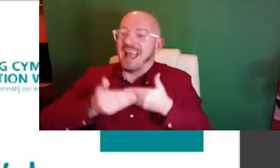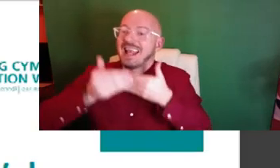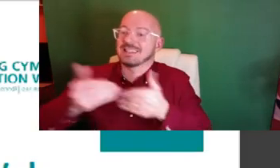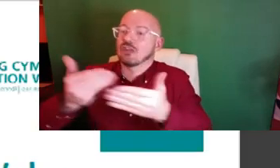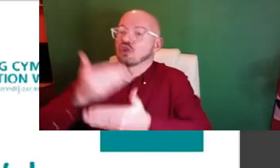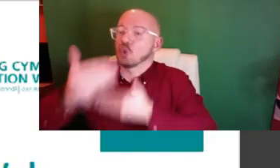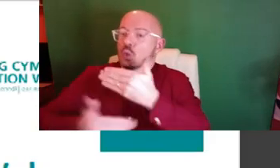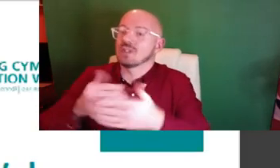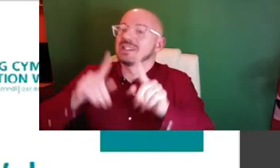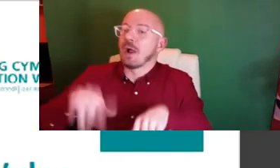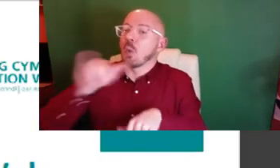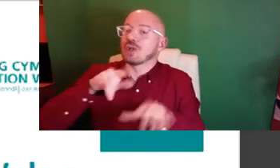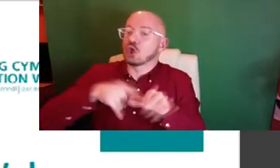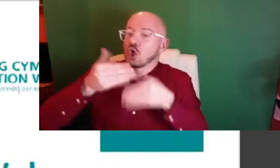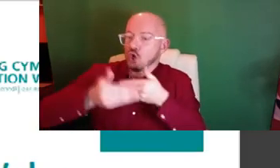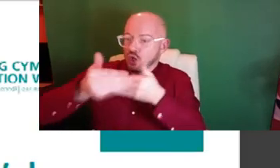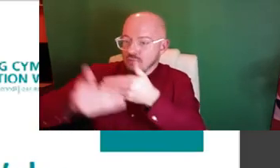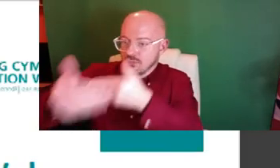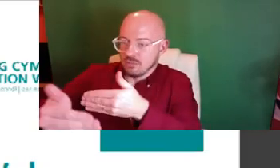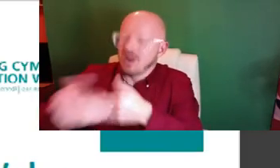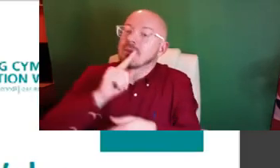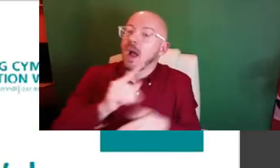in over time